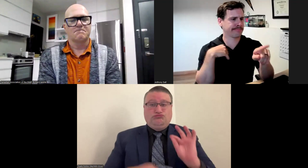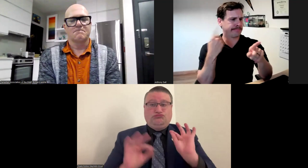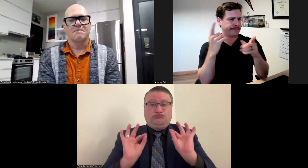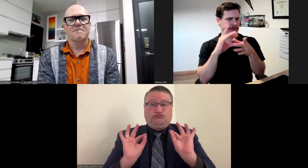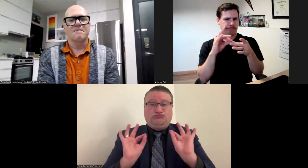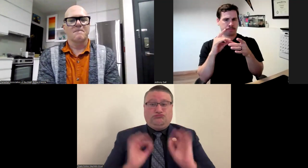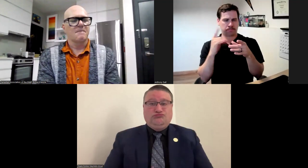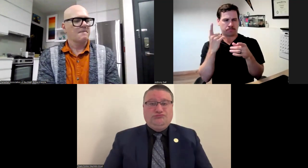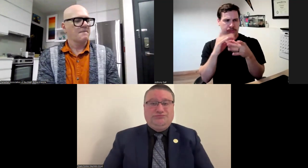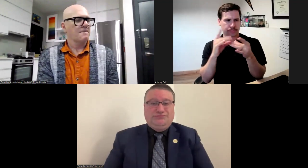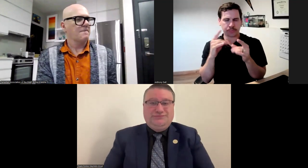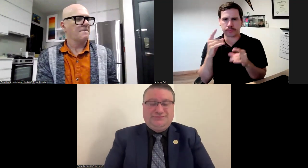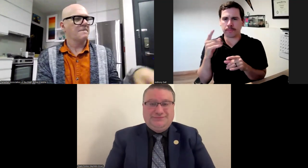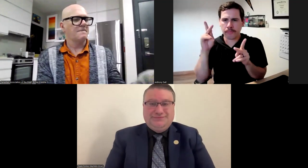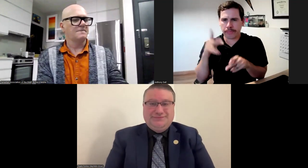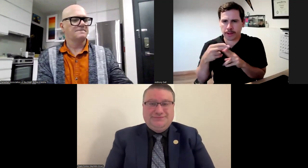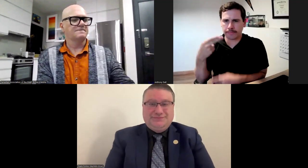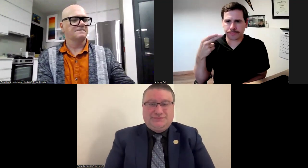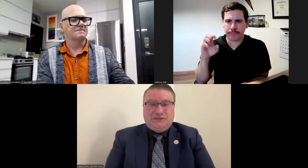Frank, anything to add? Not for me.